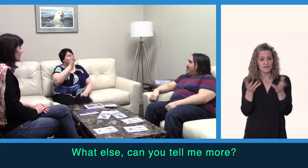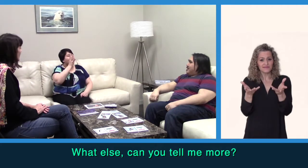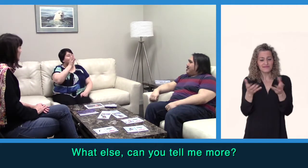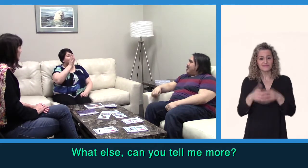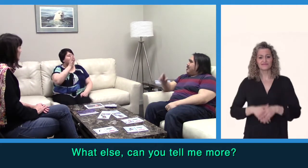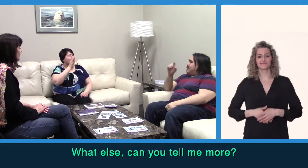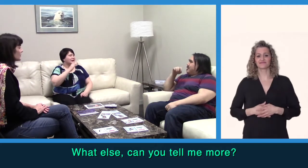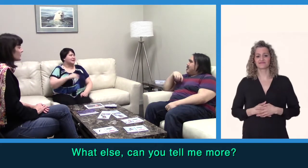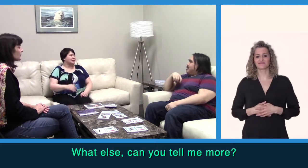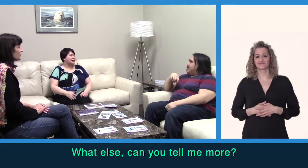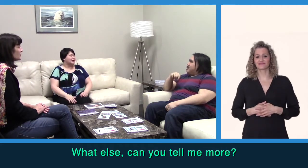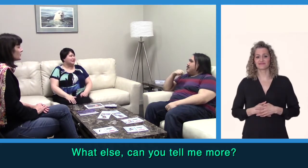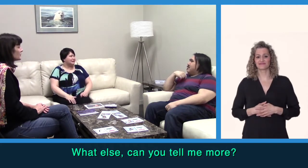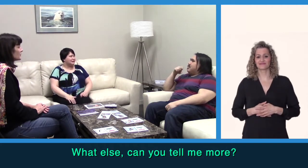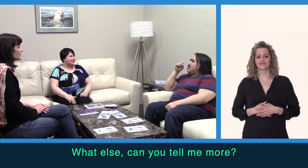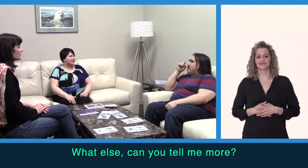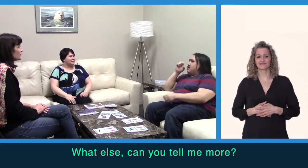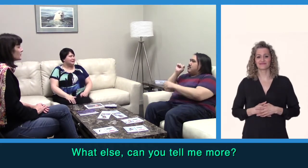Mom.